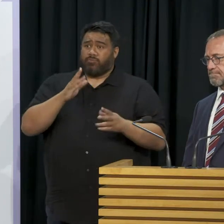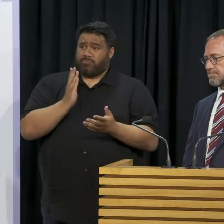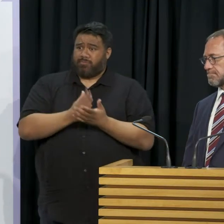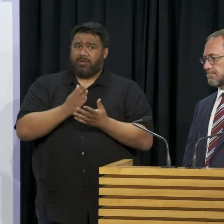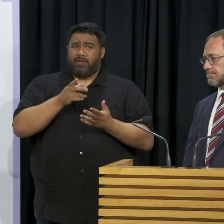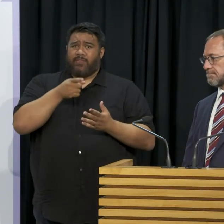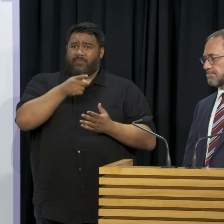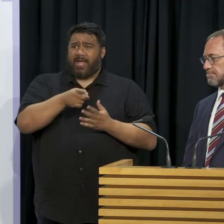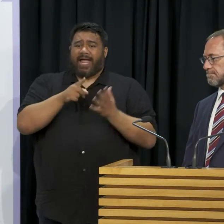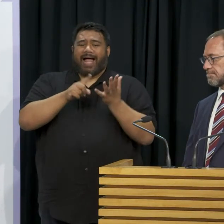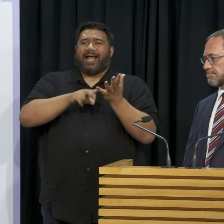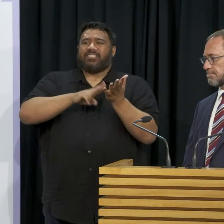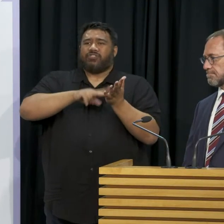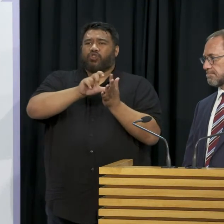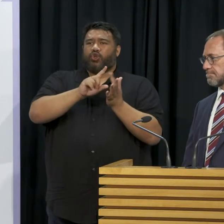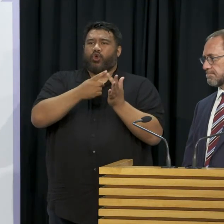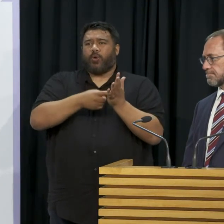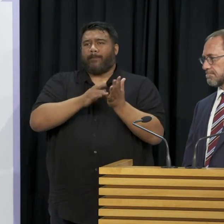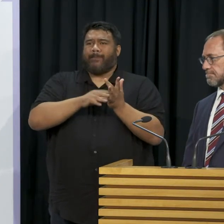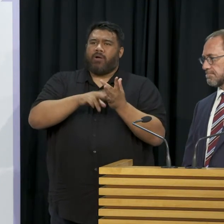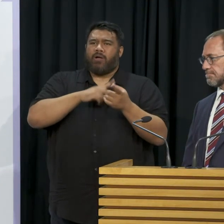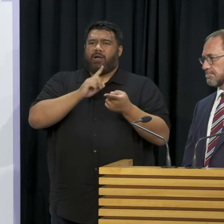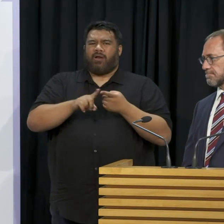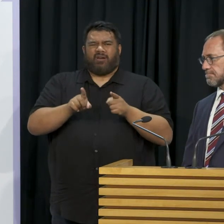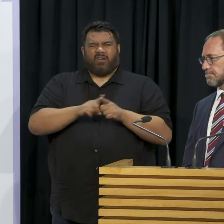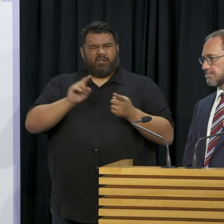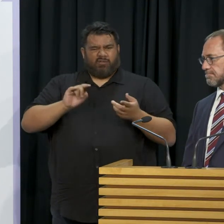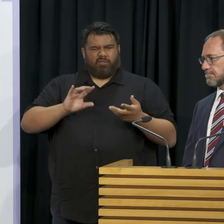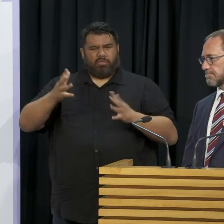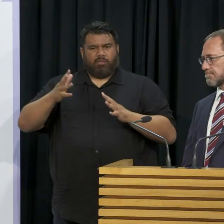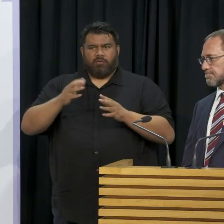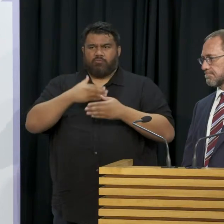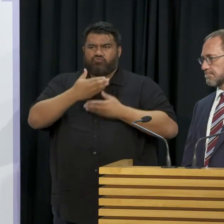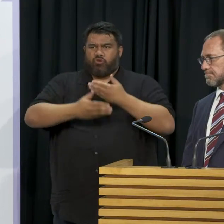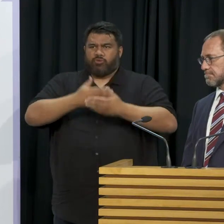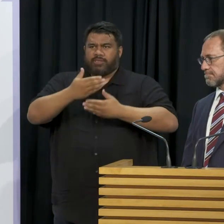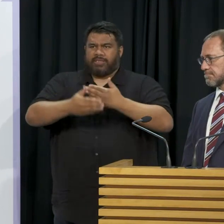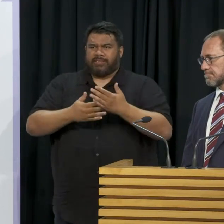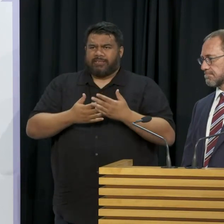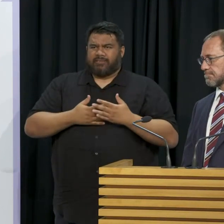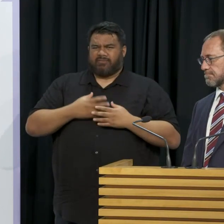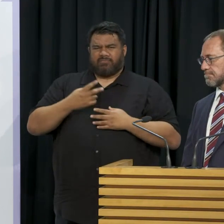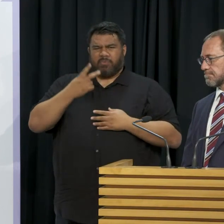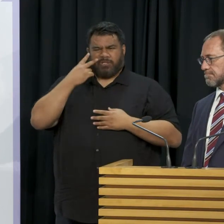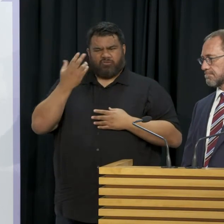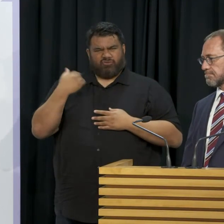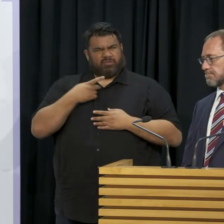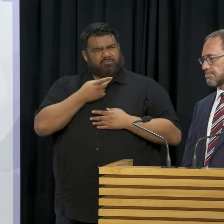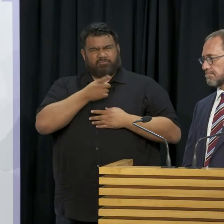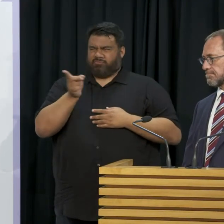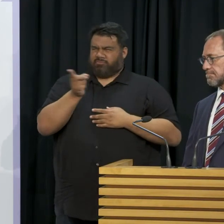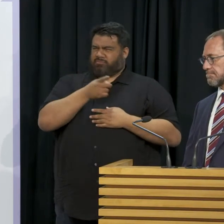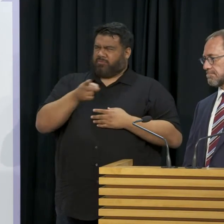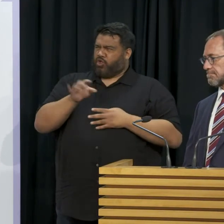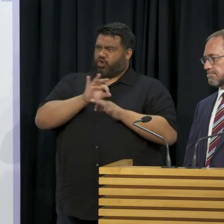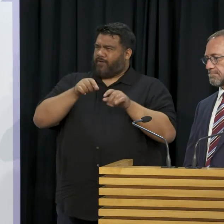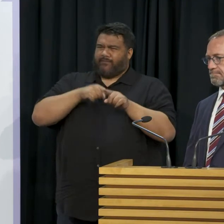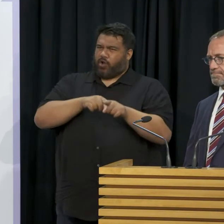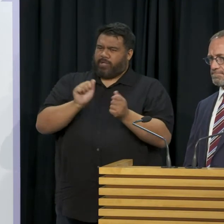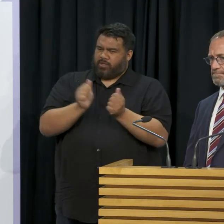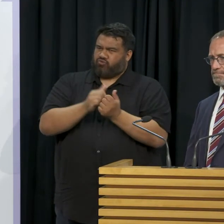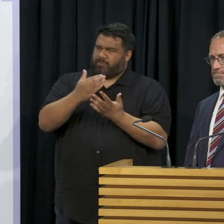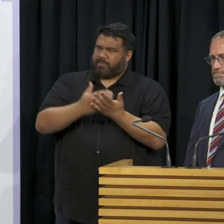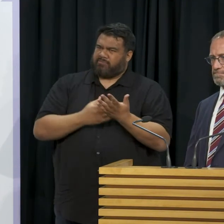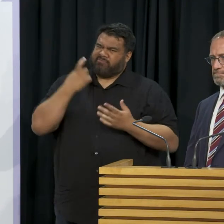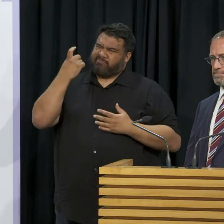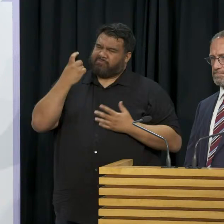being undermined. That we have not seen is the moves in recent times have not been in keeping with that declaration. And what about the